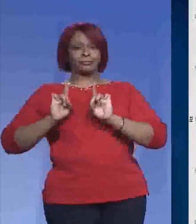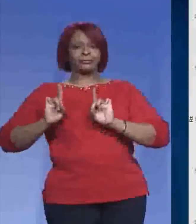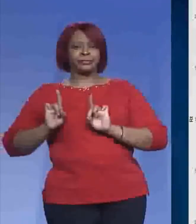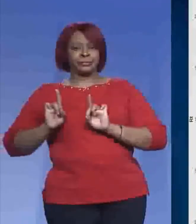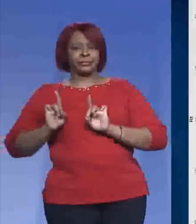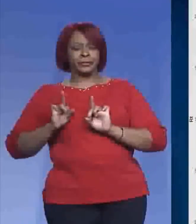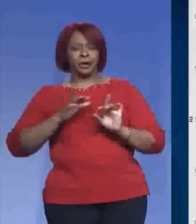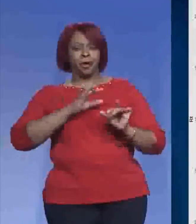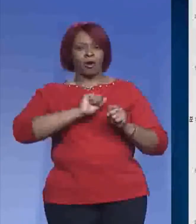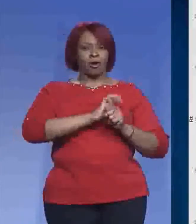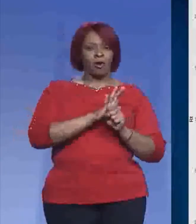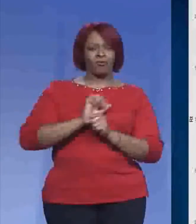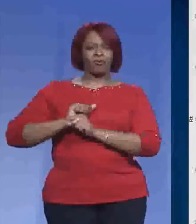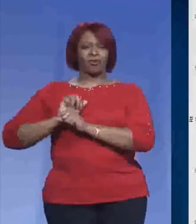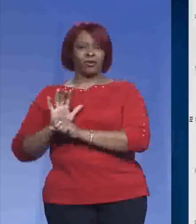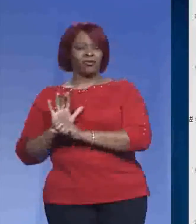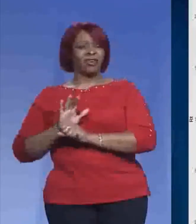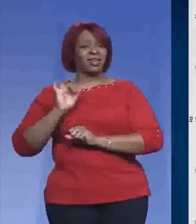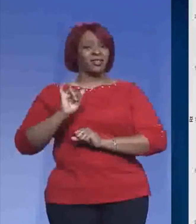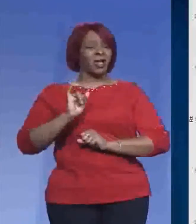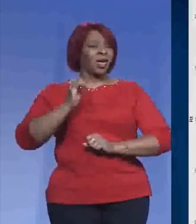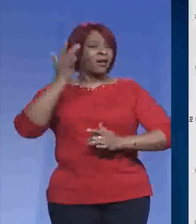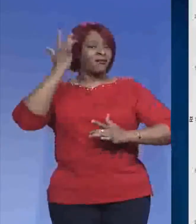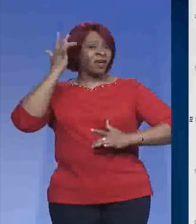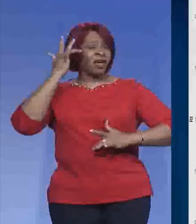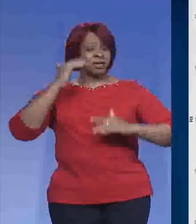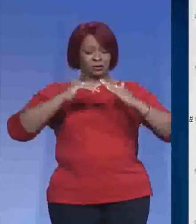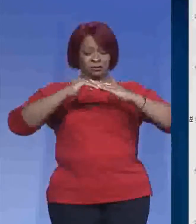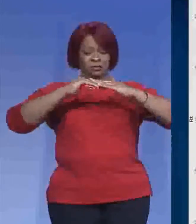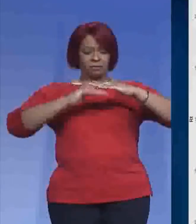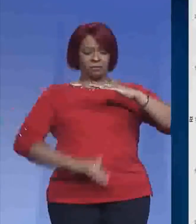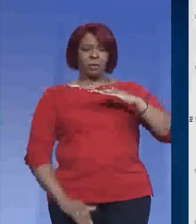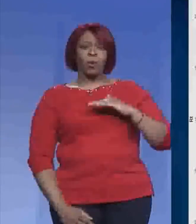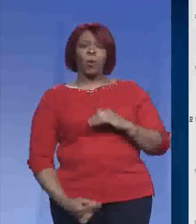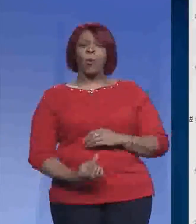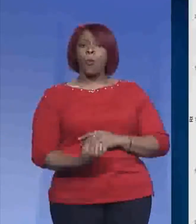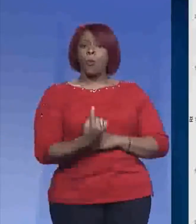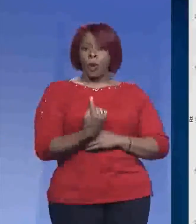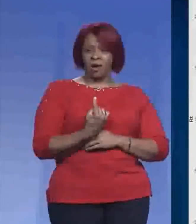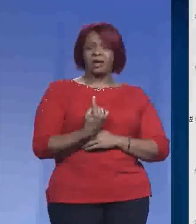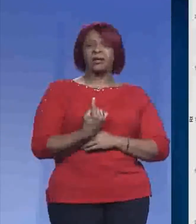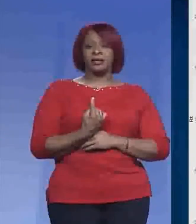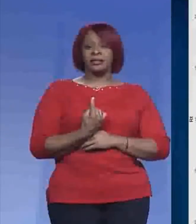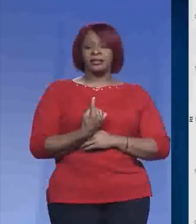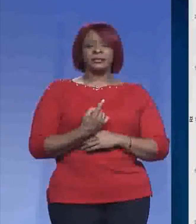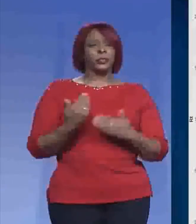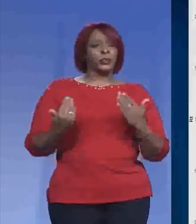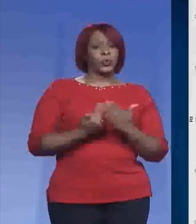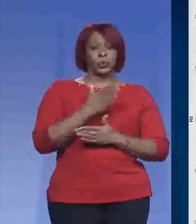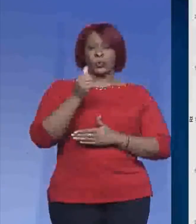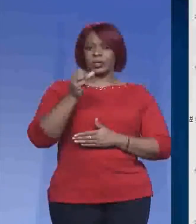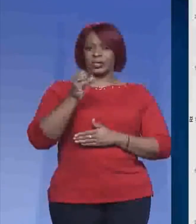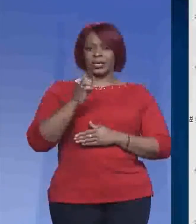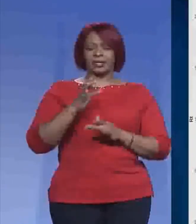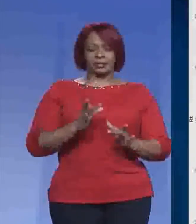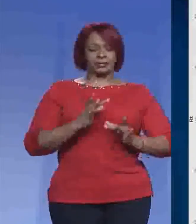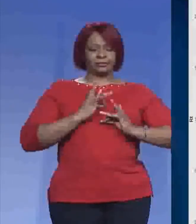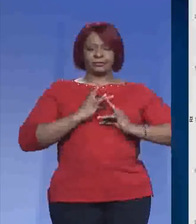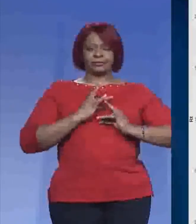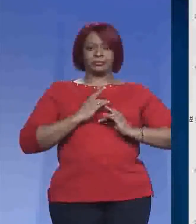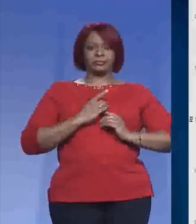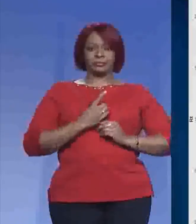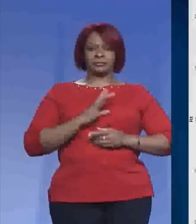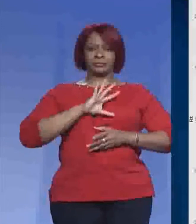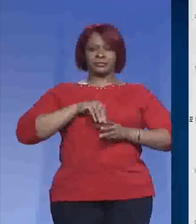If the reproductive rate of the virus drops below 1, then each new case creates less